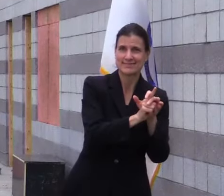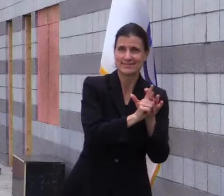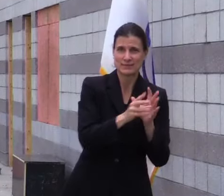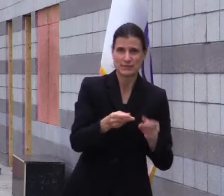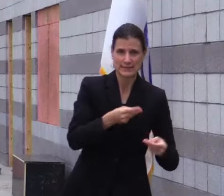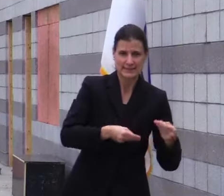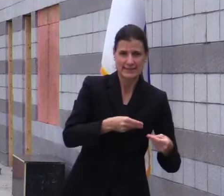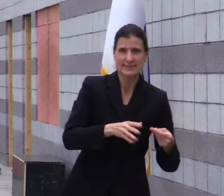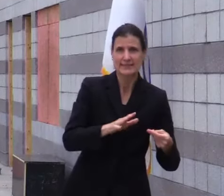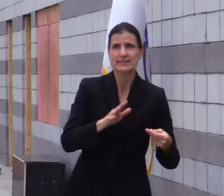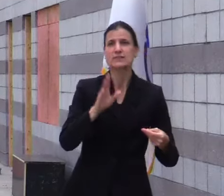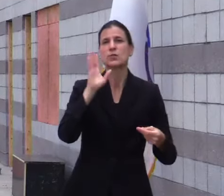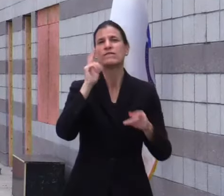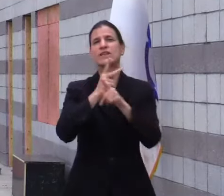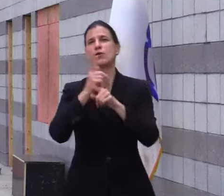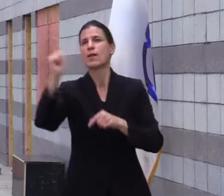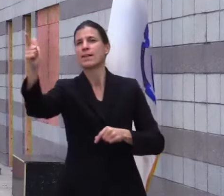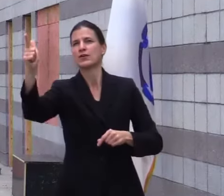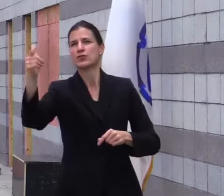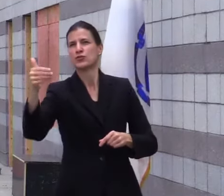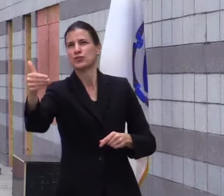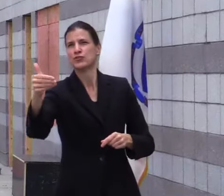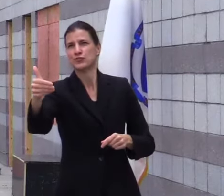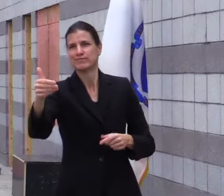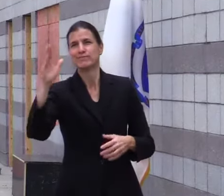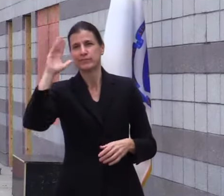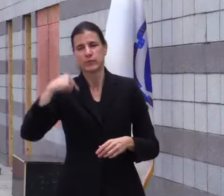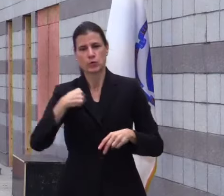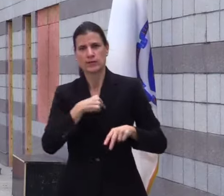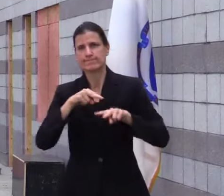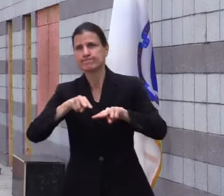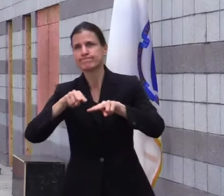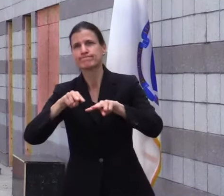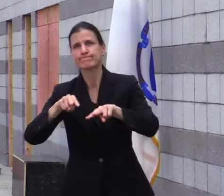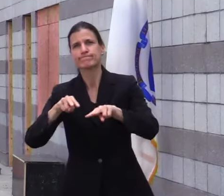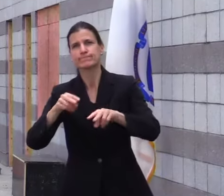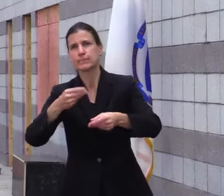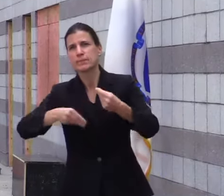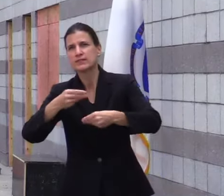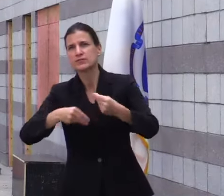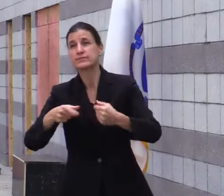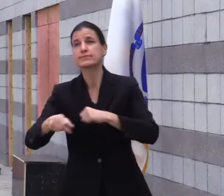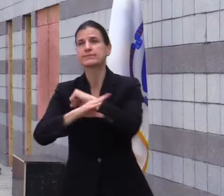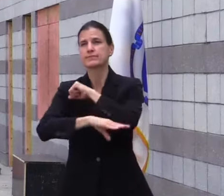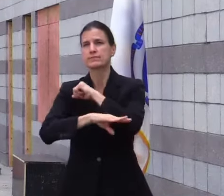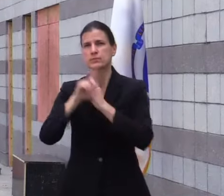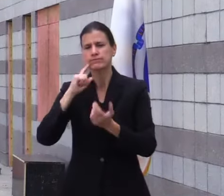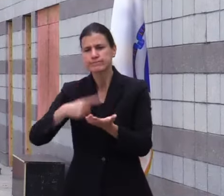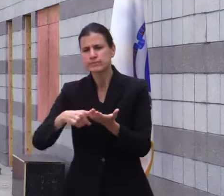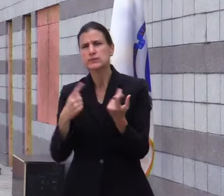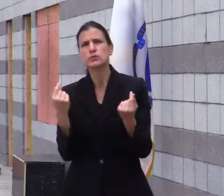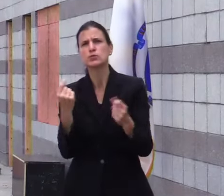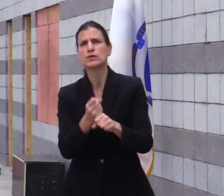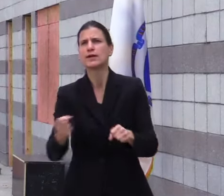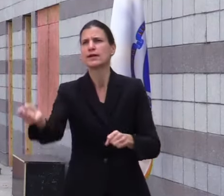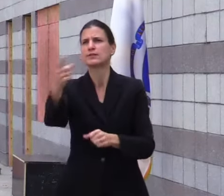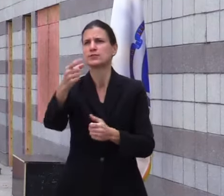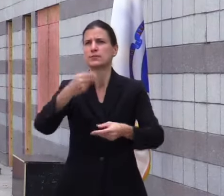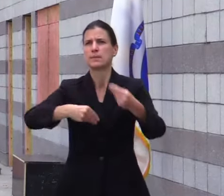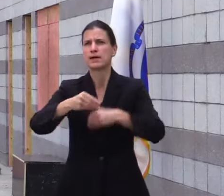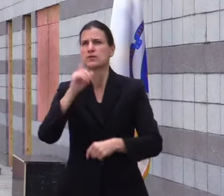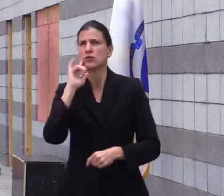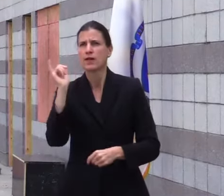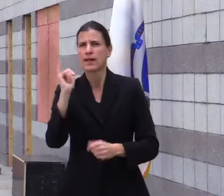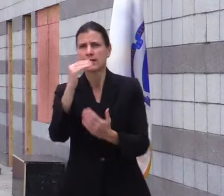So obviously that is an ongoing process that will unfold this fall. In terms of operationally,